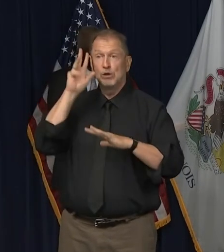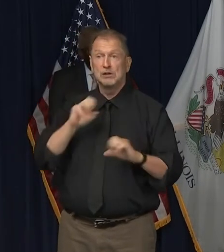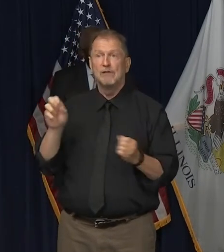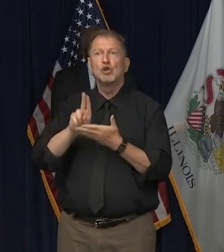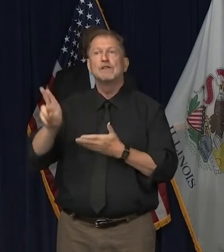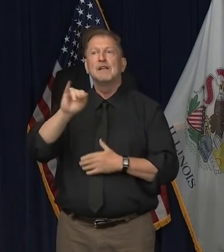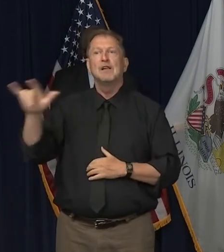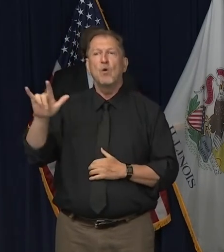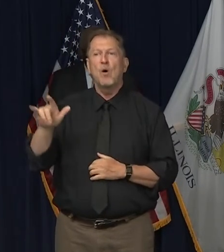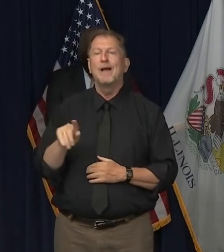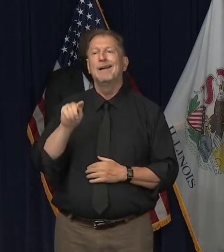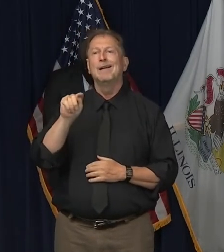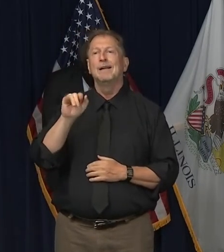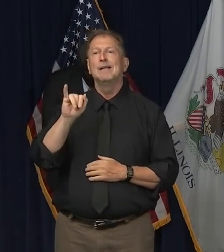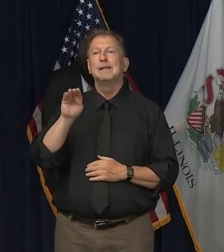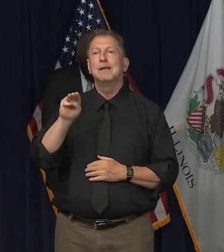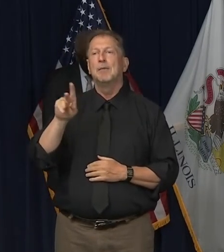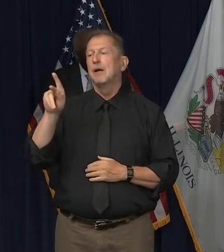Dr. Tim Killeen. Doctor.